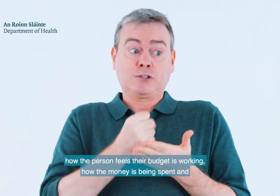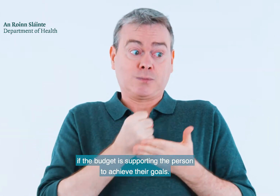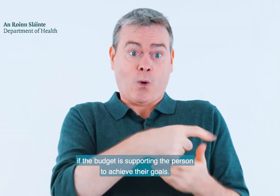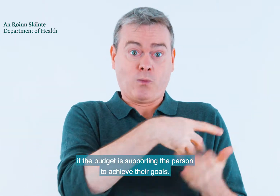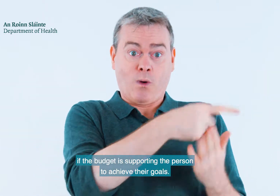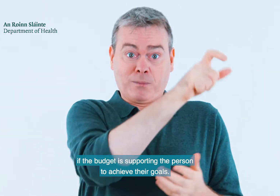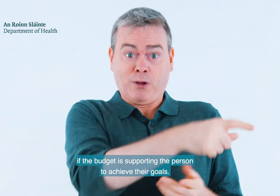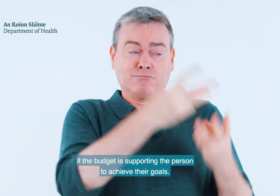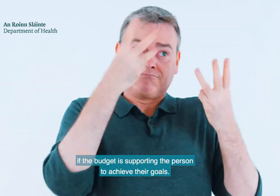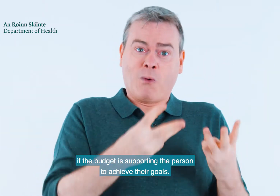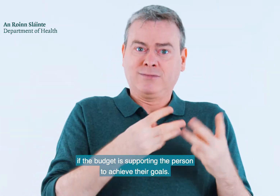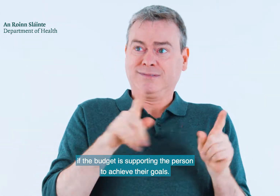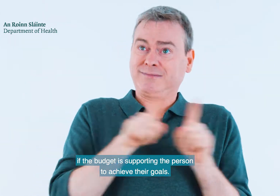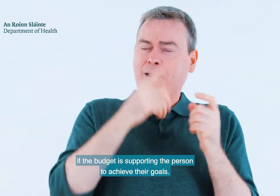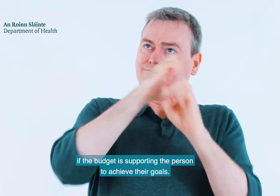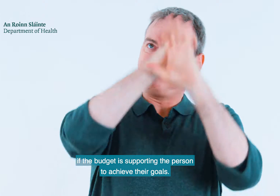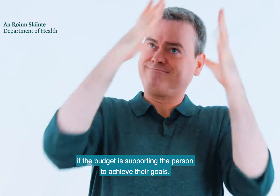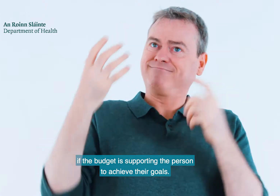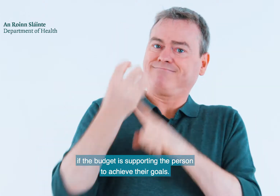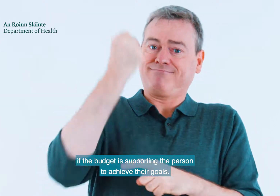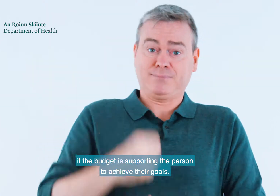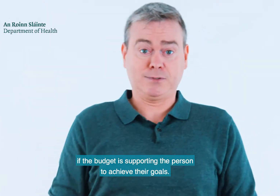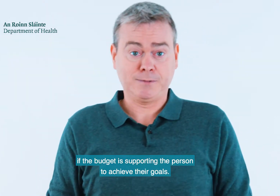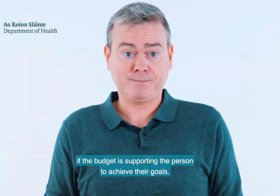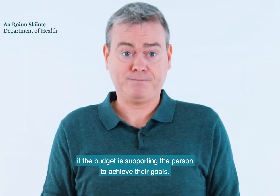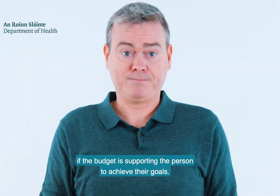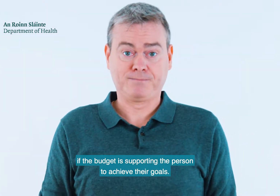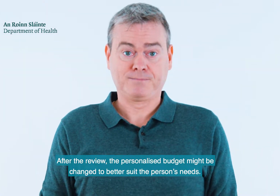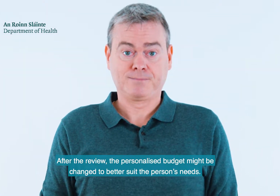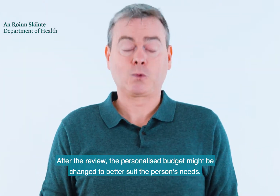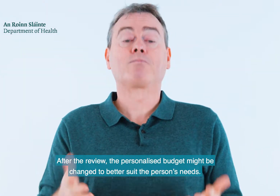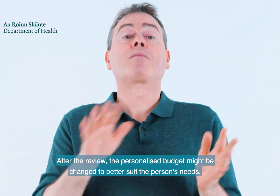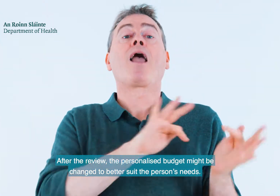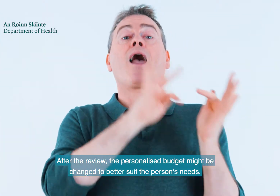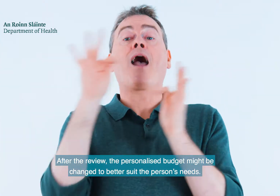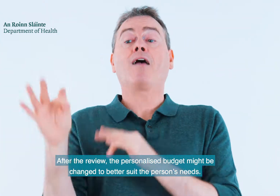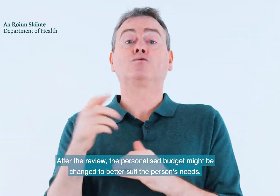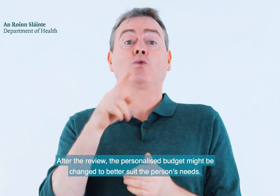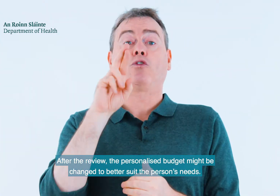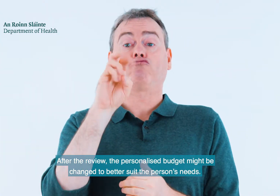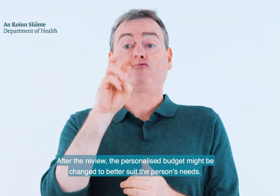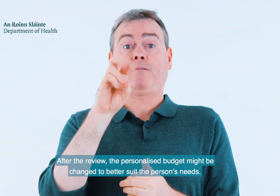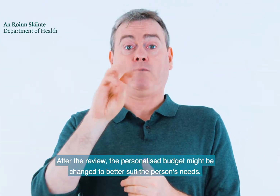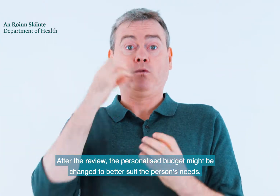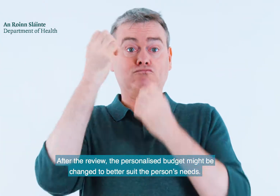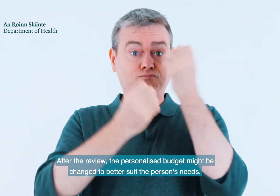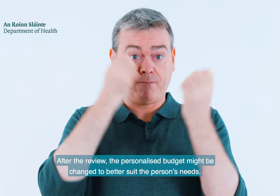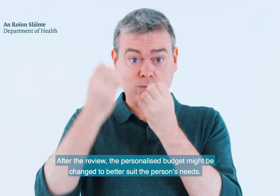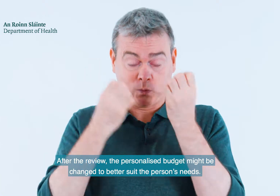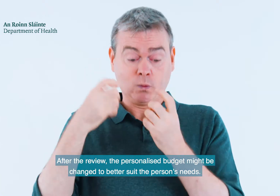if the budget is supporting the person to achieve their goals. After the review, the personalised budget might be changed to